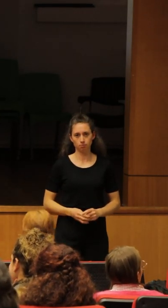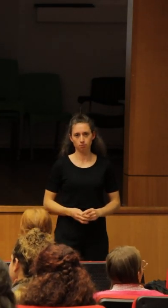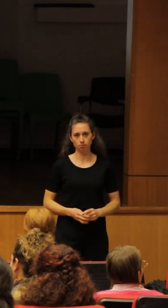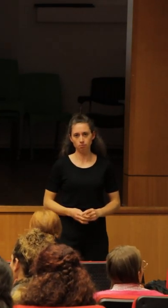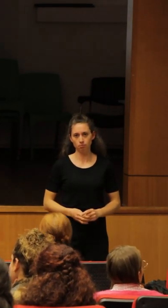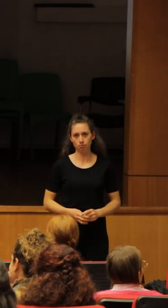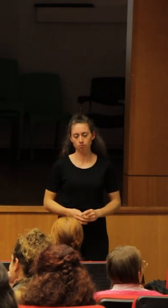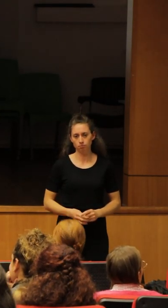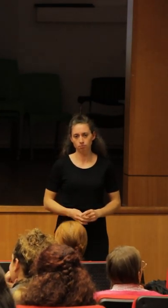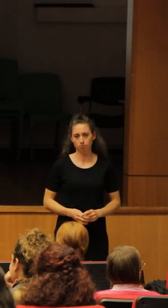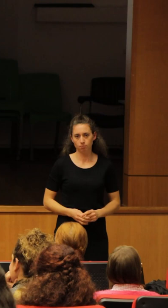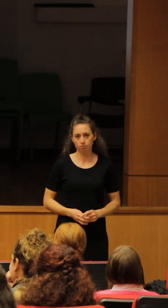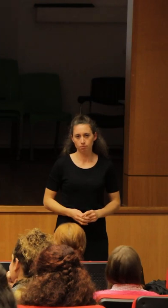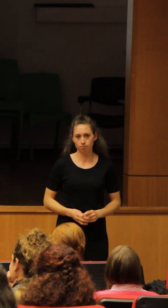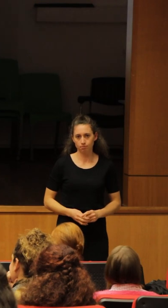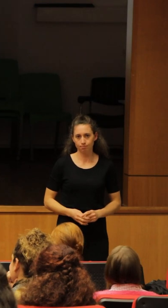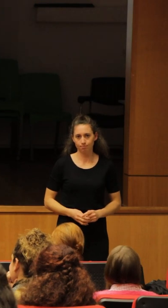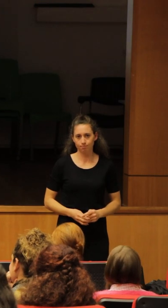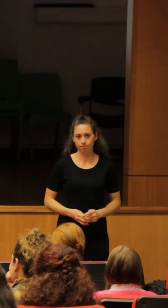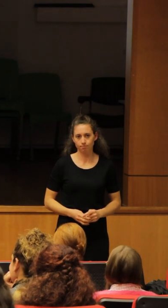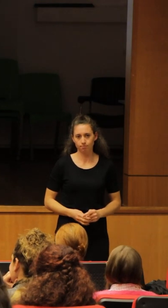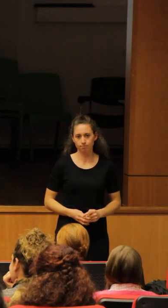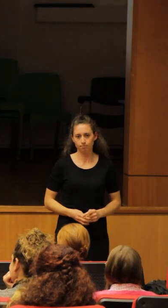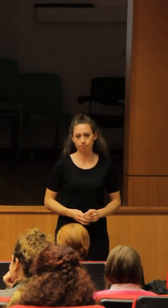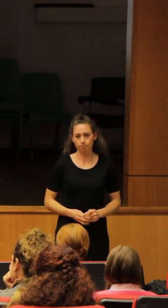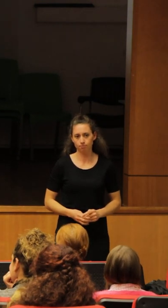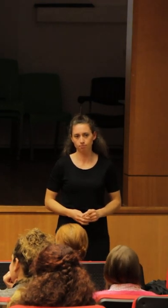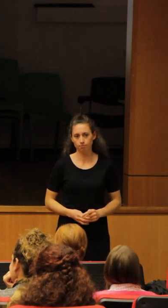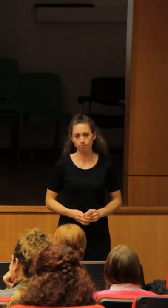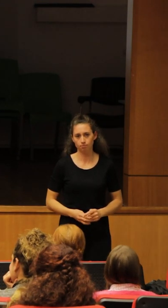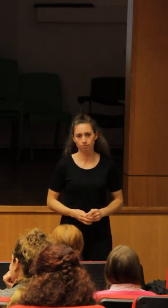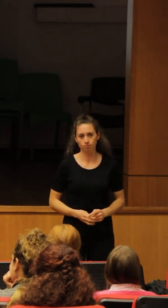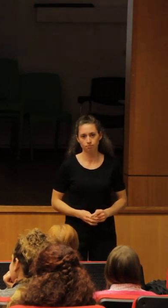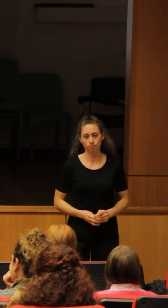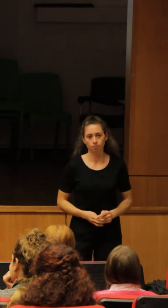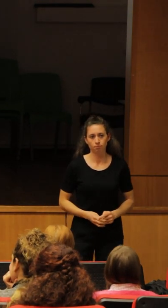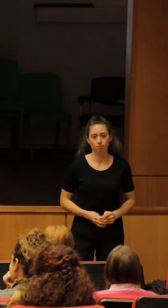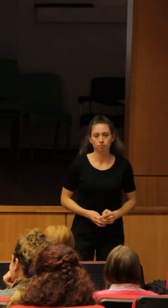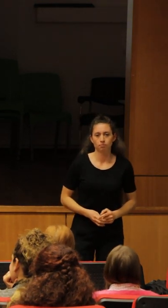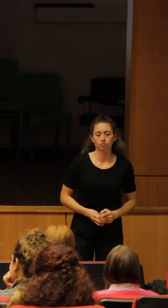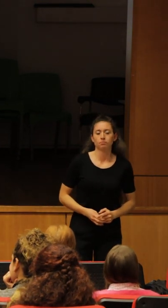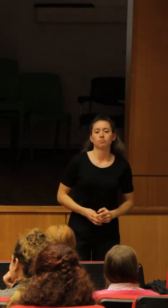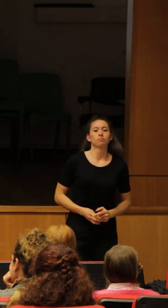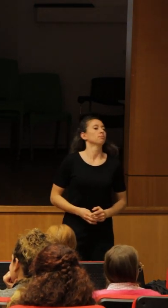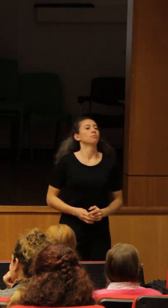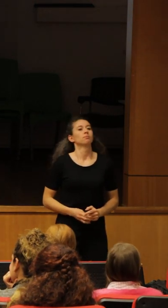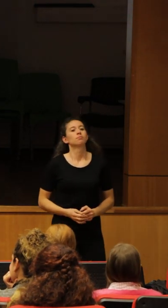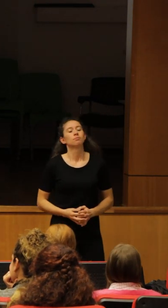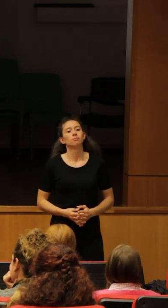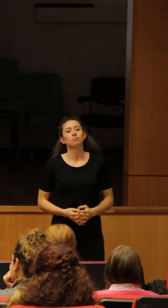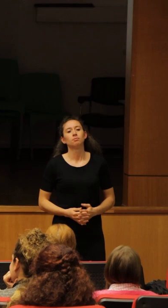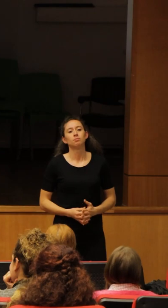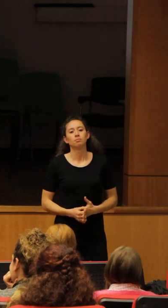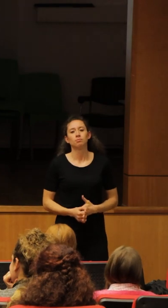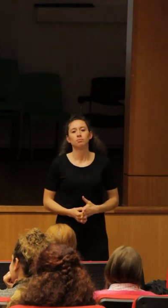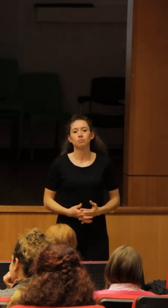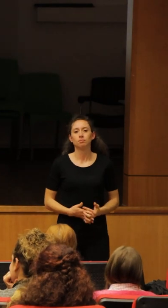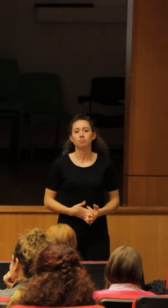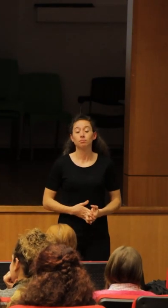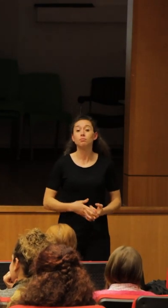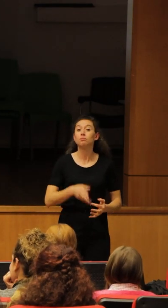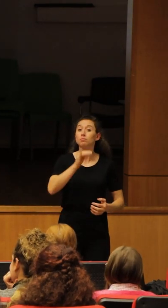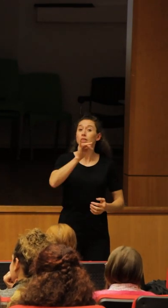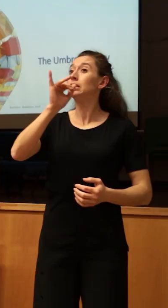because that's what we'll be doing like tomorrow, the day after tomorrow. There is a protocol how to use metaphors in therapy.